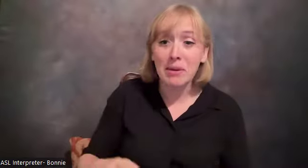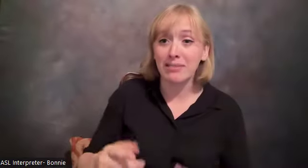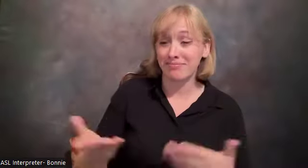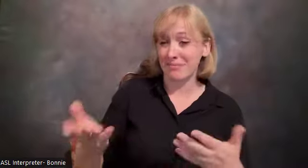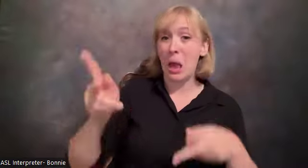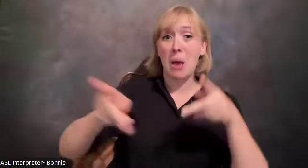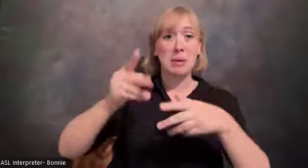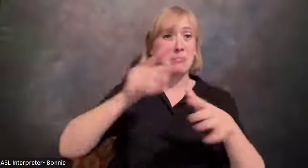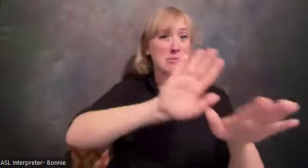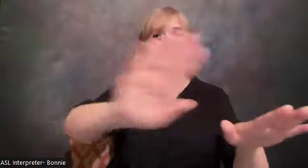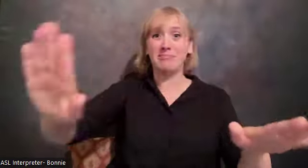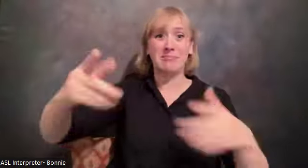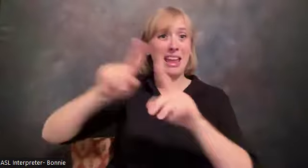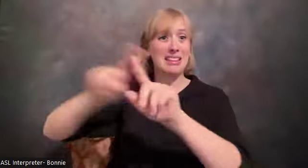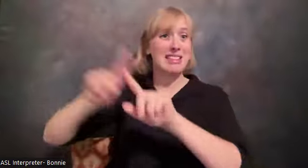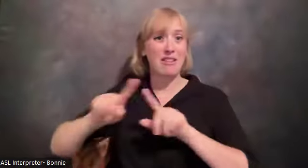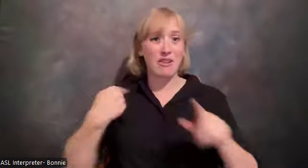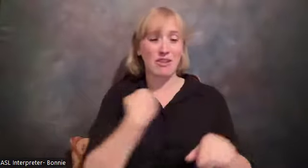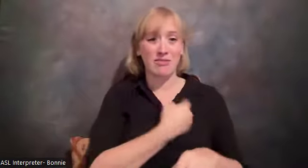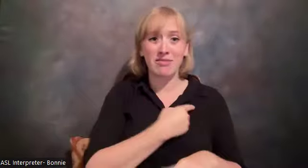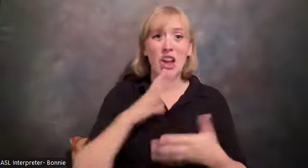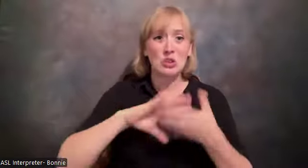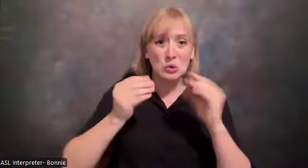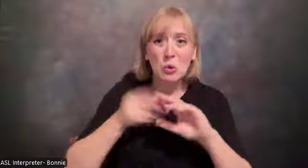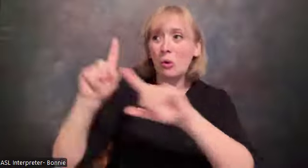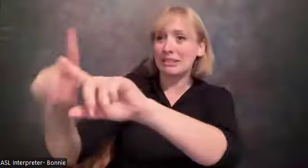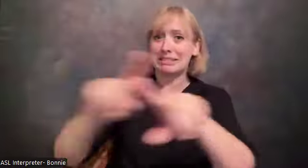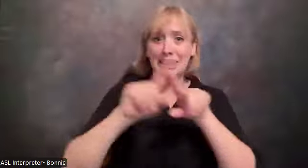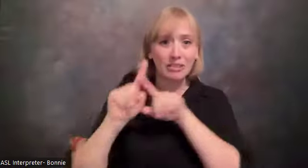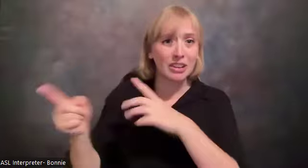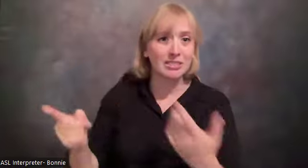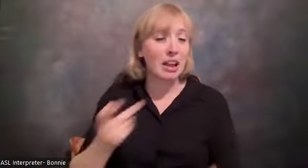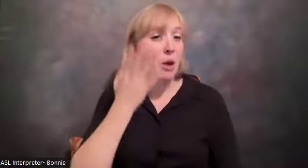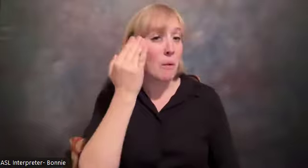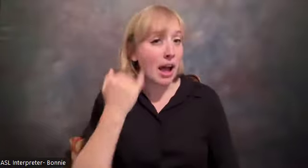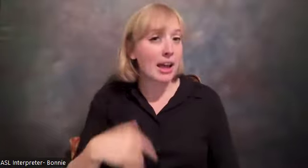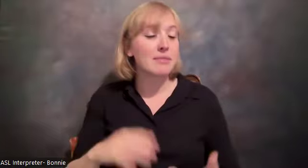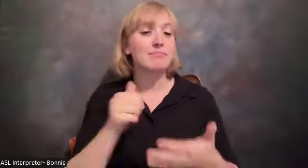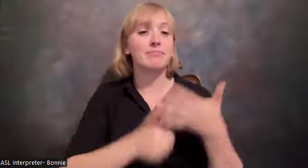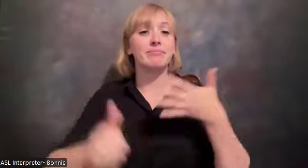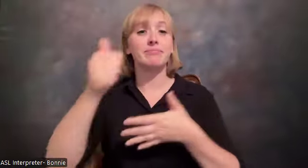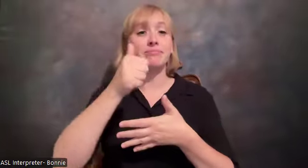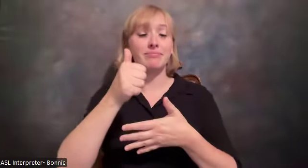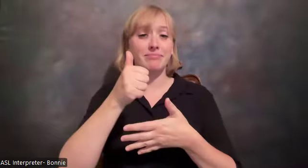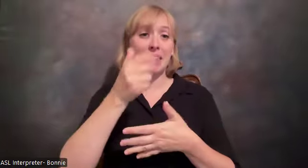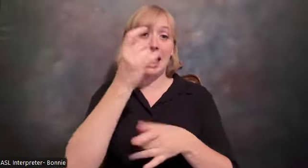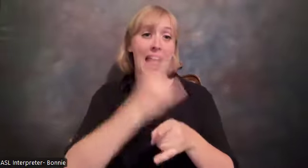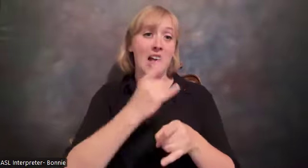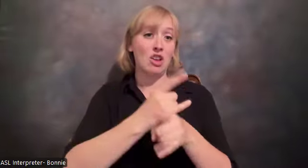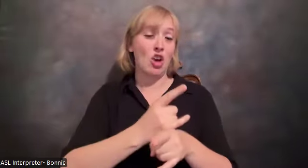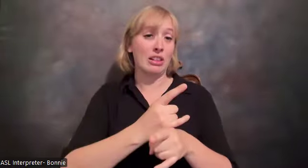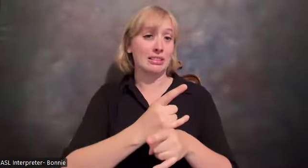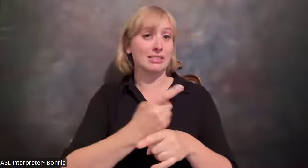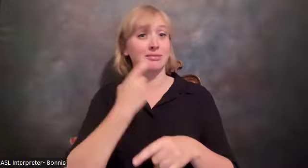quite different. We really are. Our stories are very, very different. And why? Number one, because Alcoholics Anonymous is